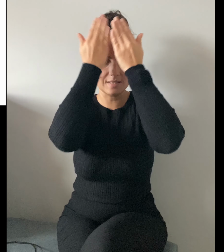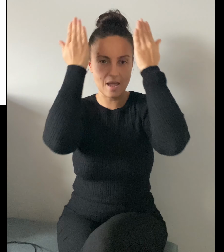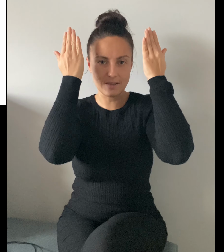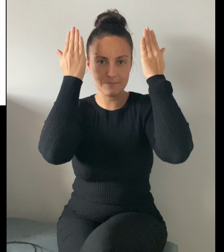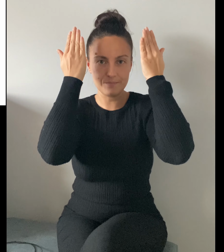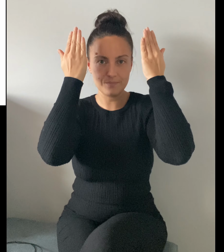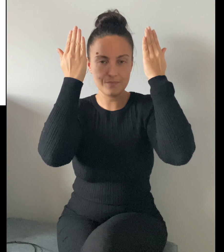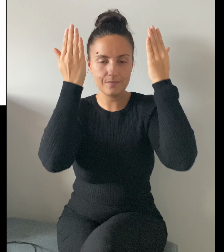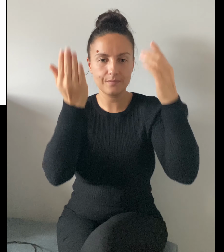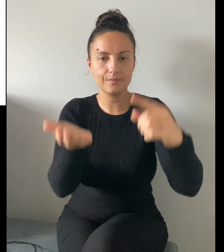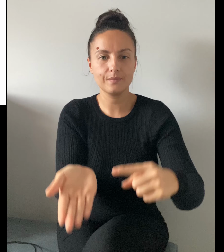Thursday,